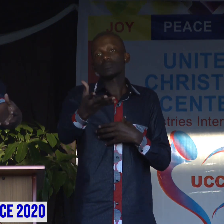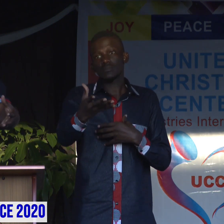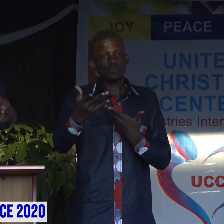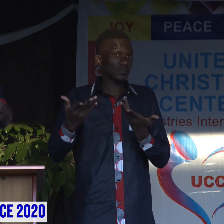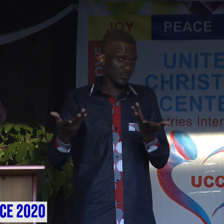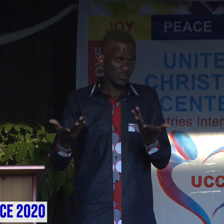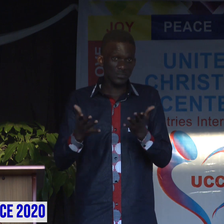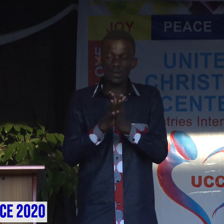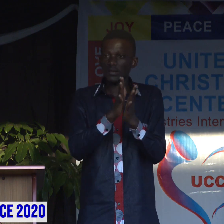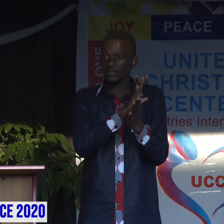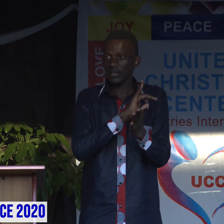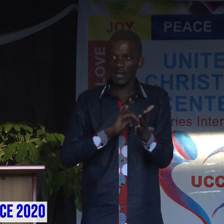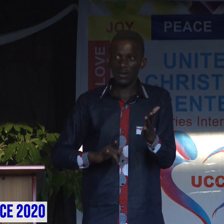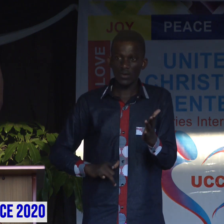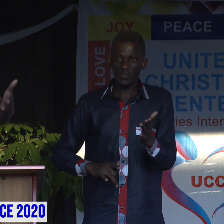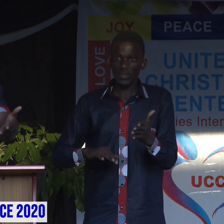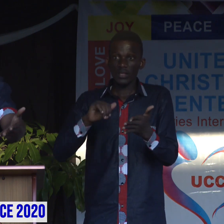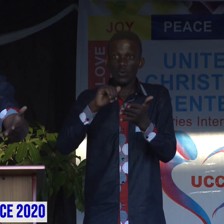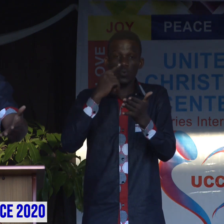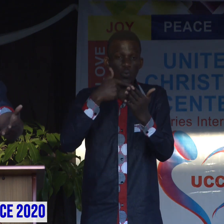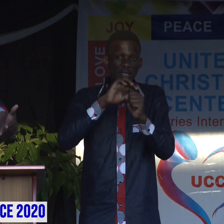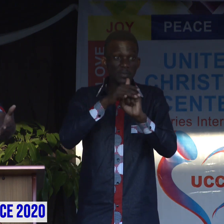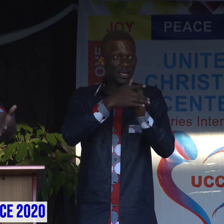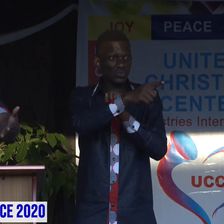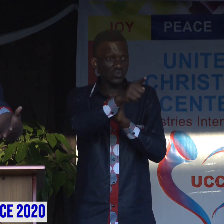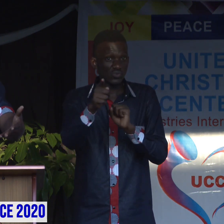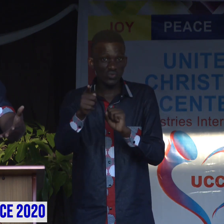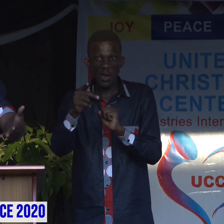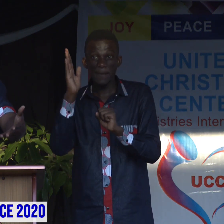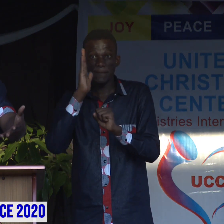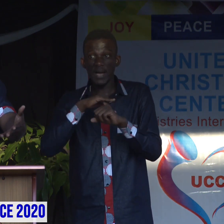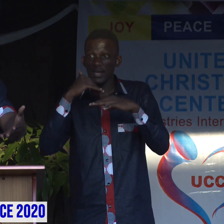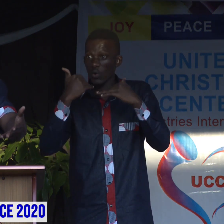the Lord. Mukama yebazibwe. Ekikufuula omubi. What makes you evil.